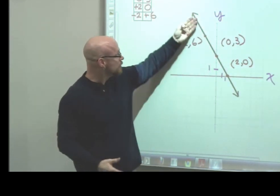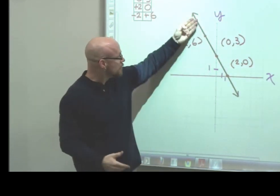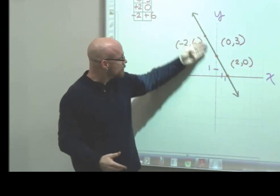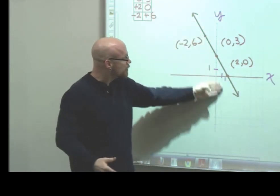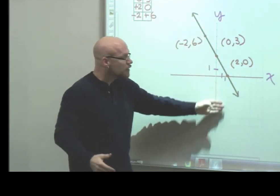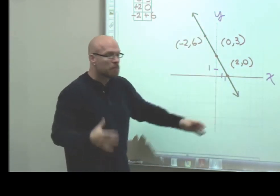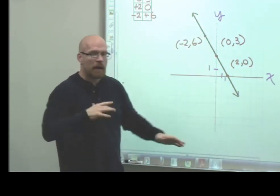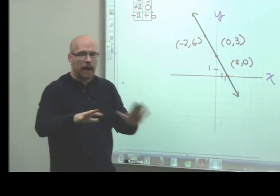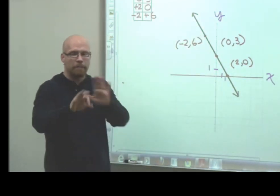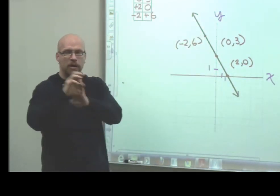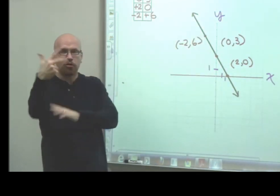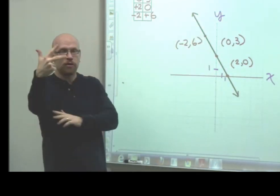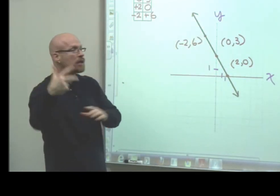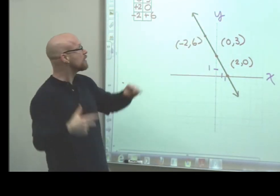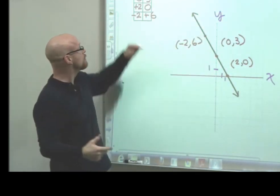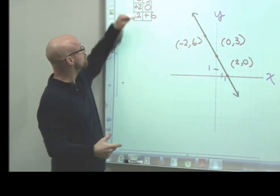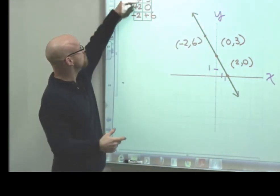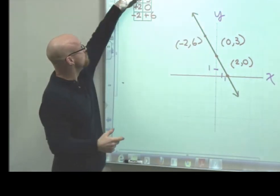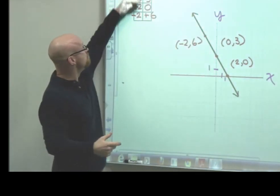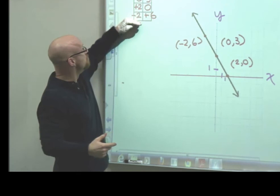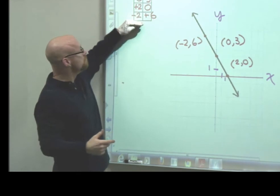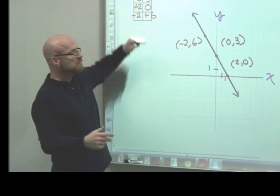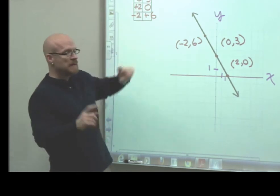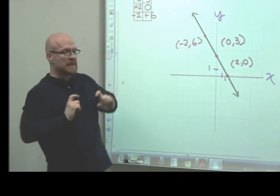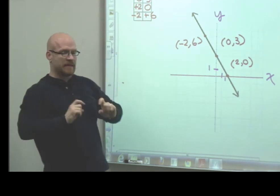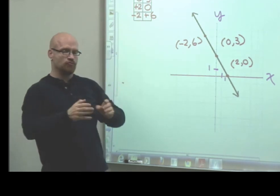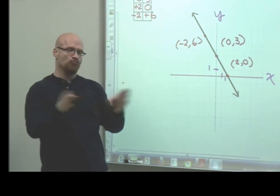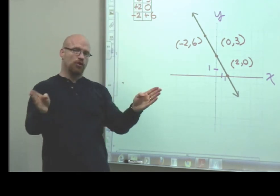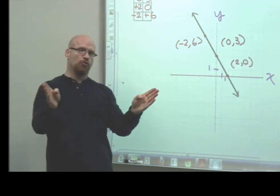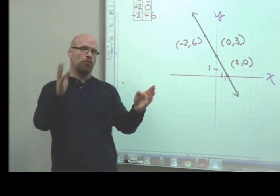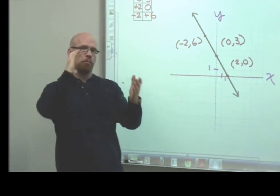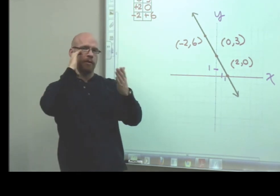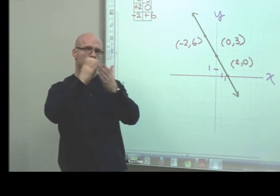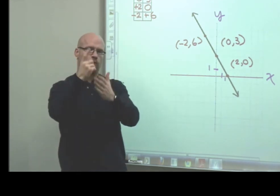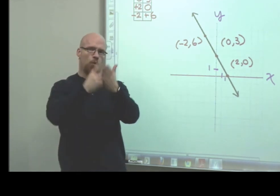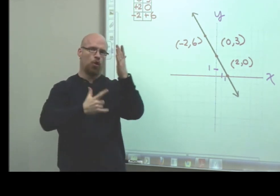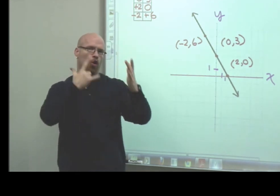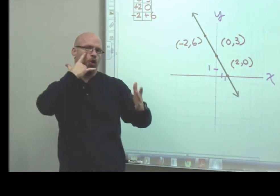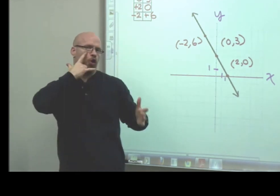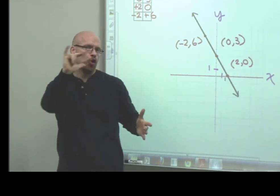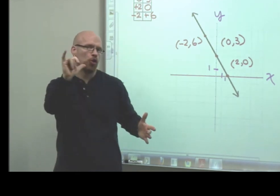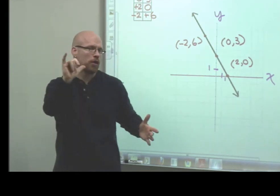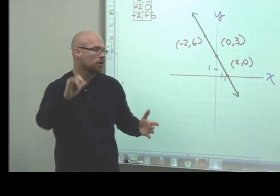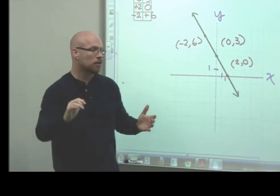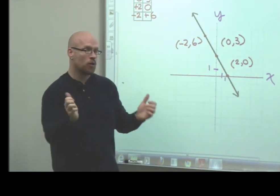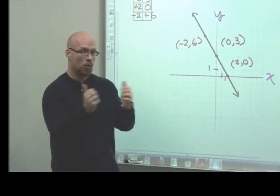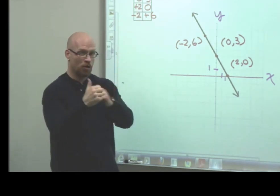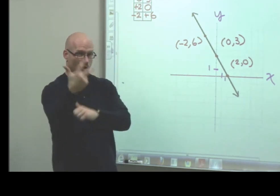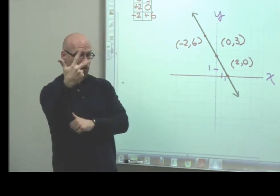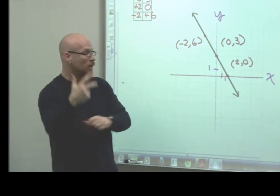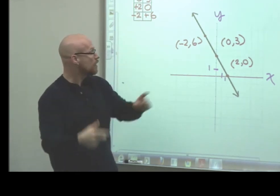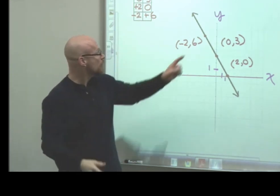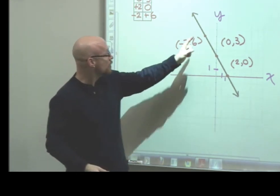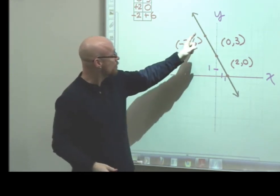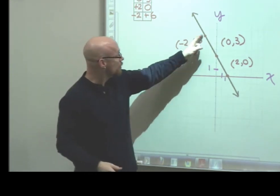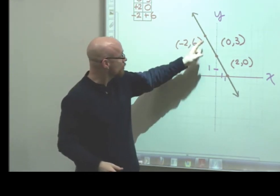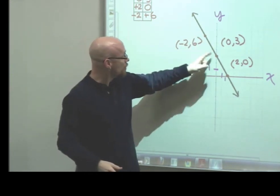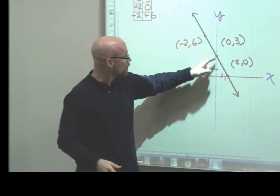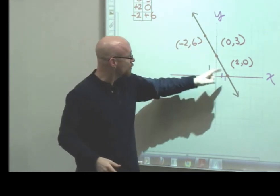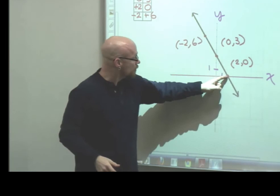If we kept going with this line, we could find many more answers than just these 3. We've picked these 3 to give a general picture of what the line